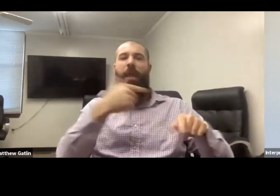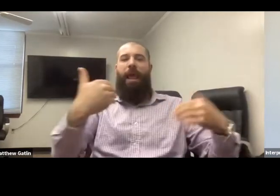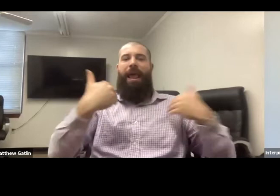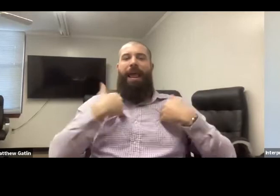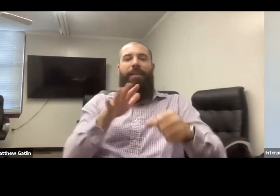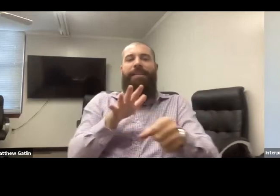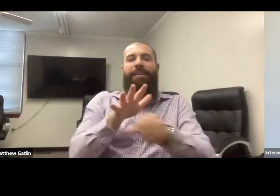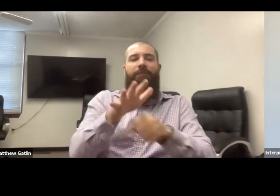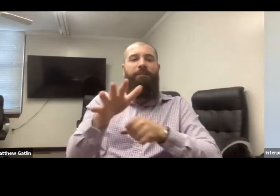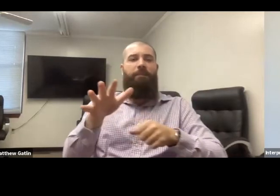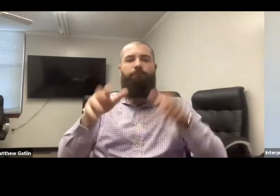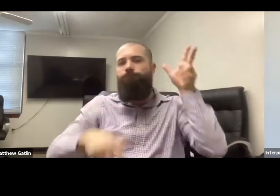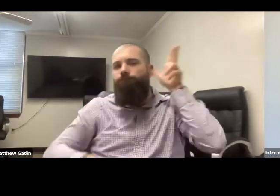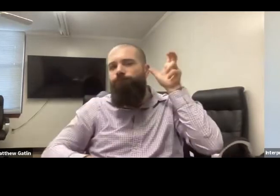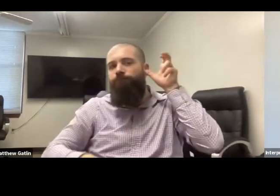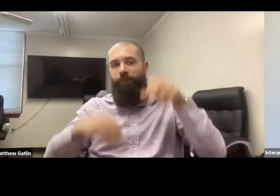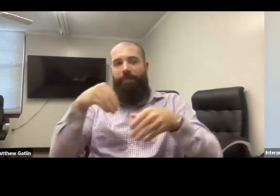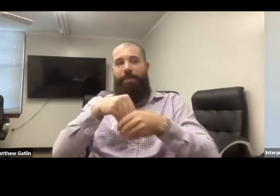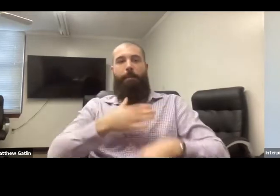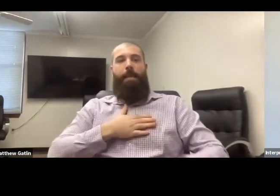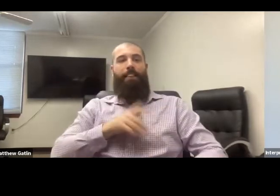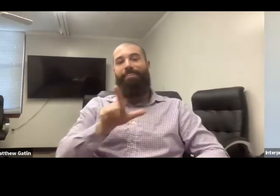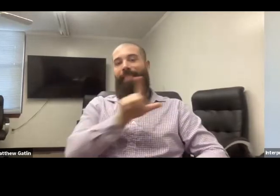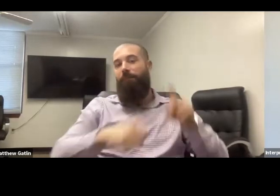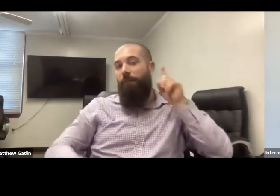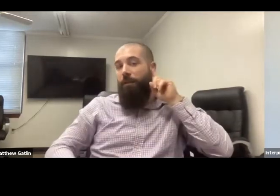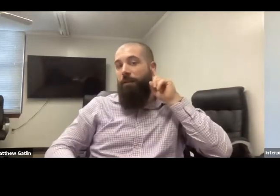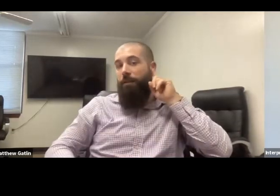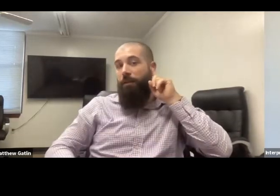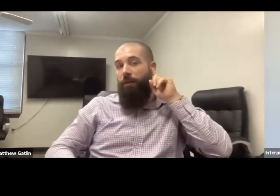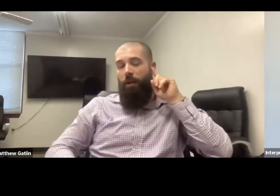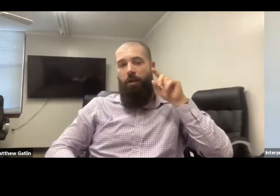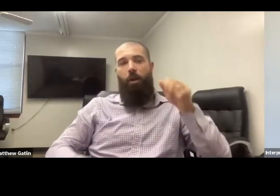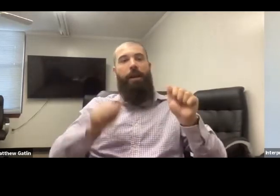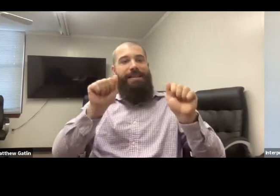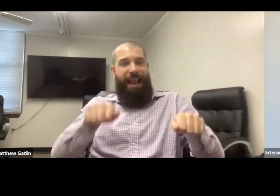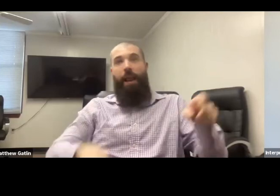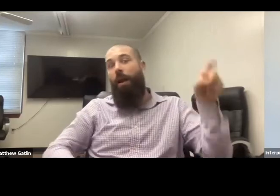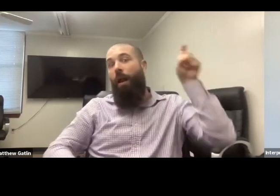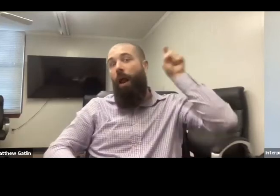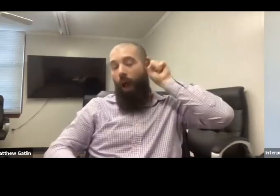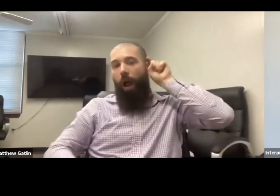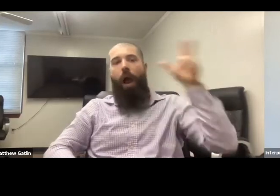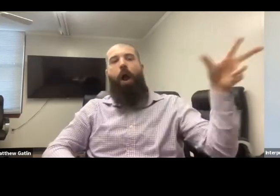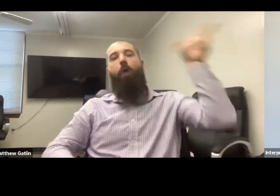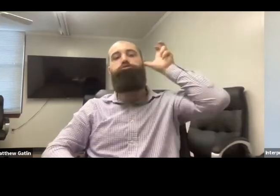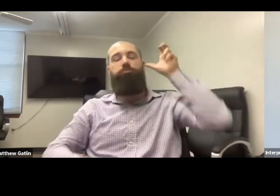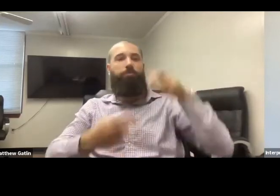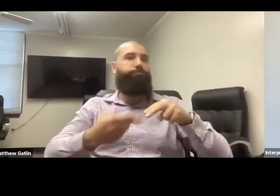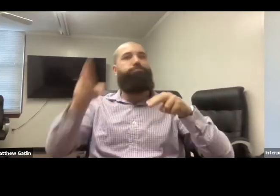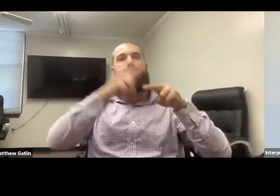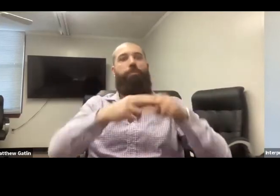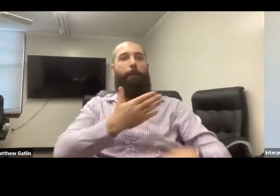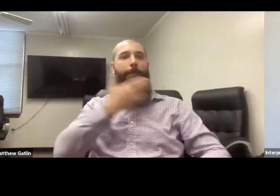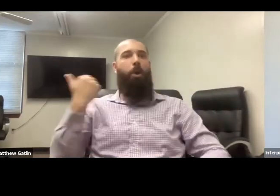And over time, they realized that I had enough hearing in my left ear that I could